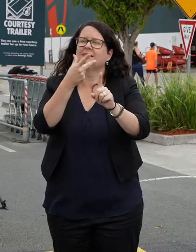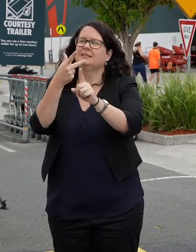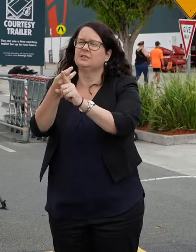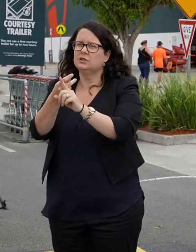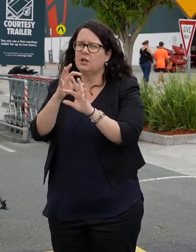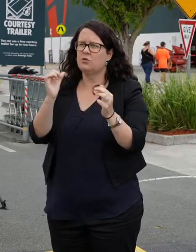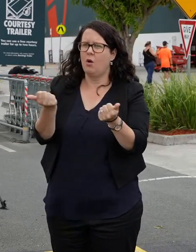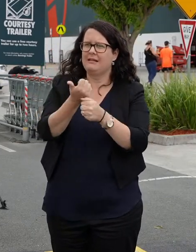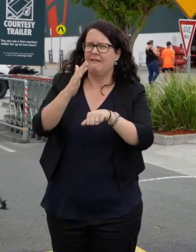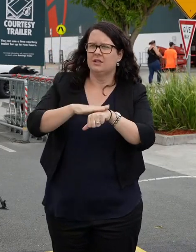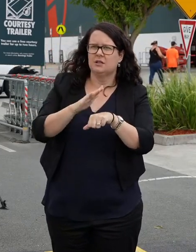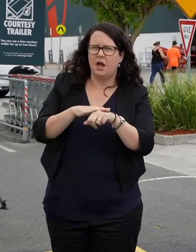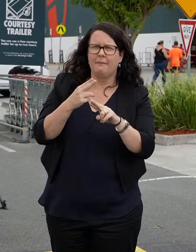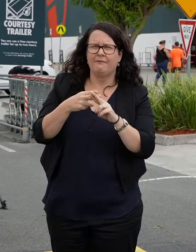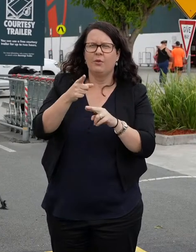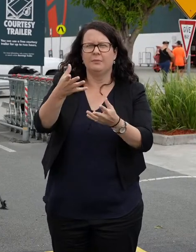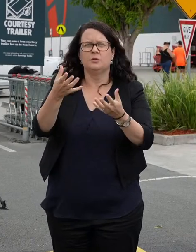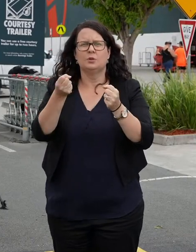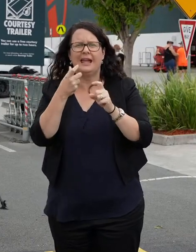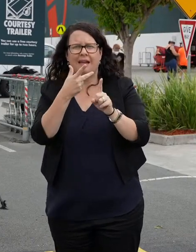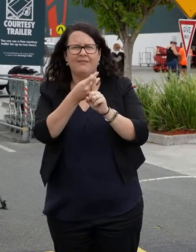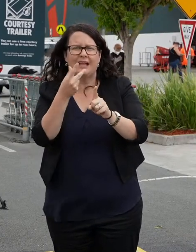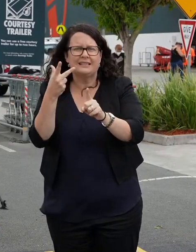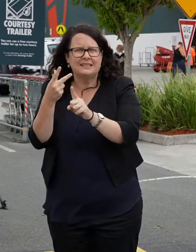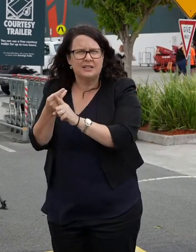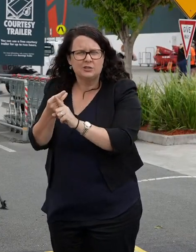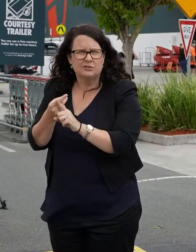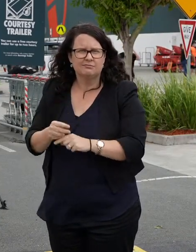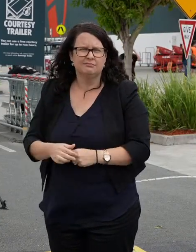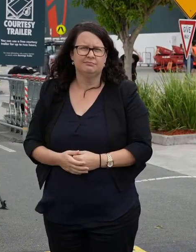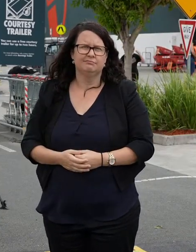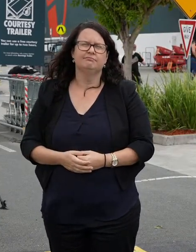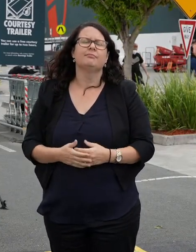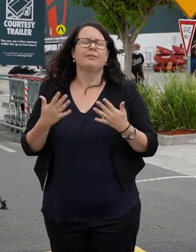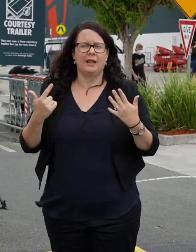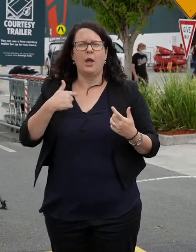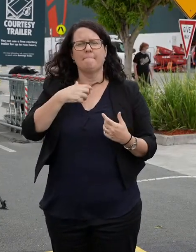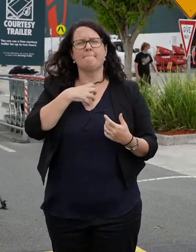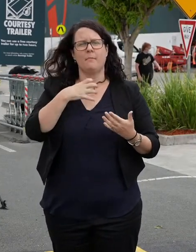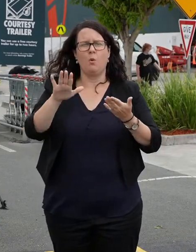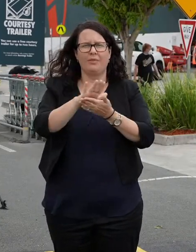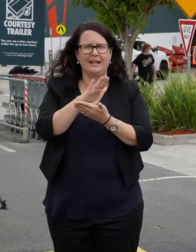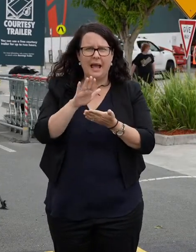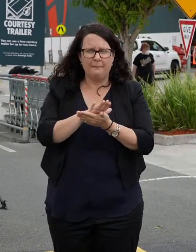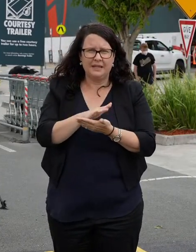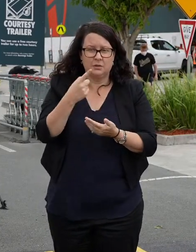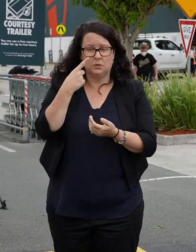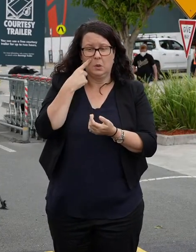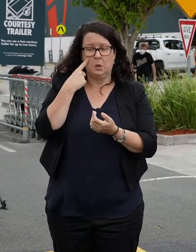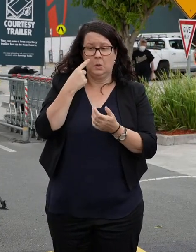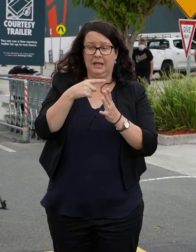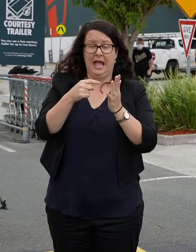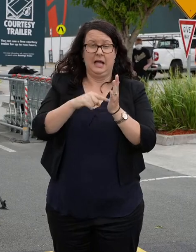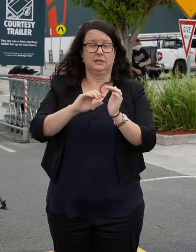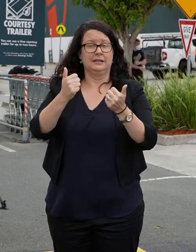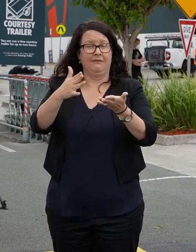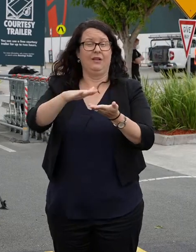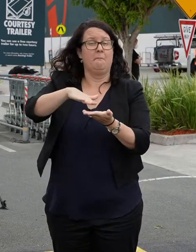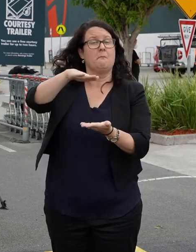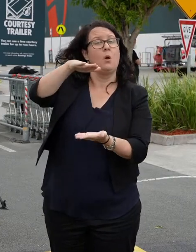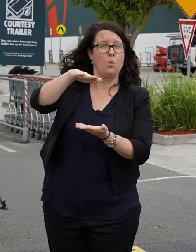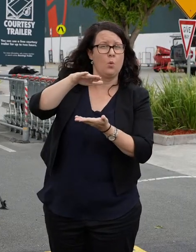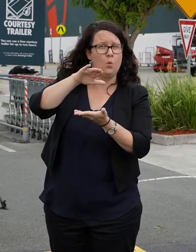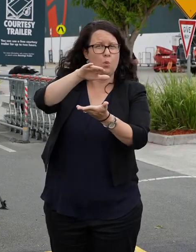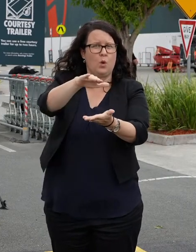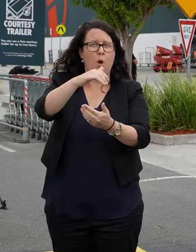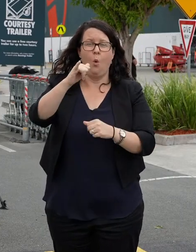not enough time for them to be getting vaccinated in the availability we've got, then I'm more than happy to look at whether we can expand and have